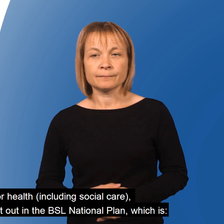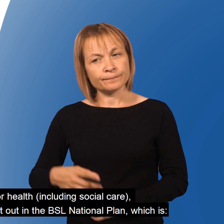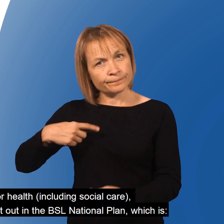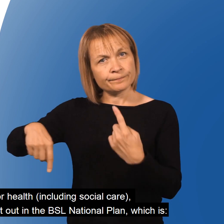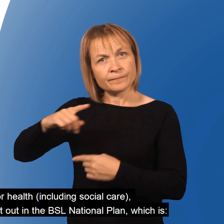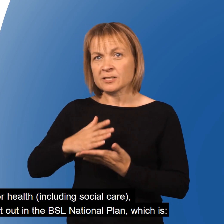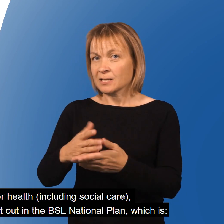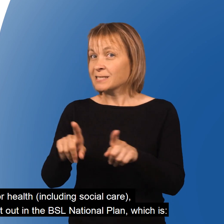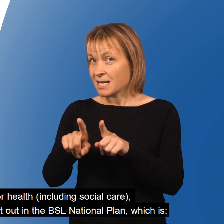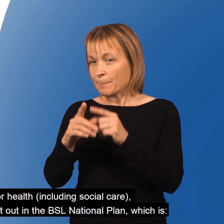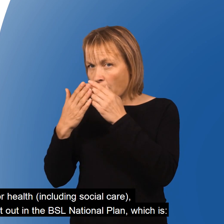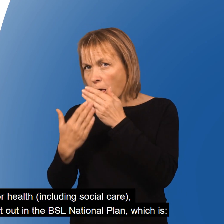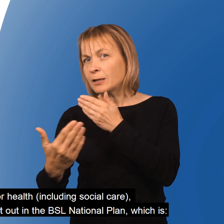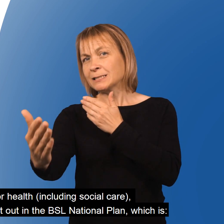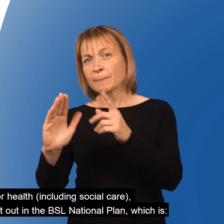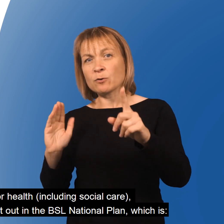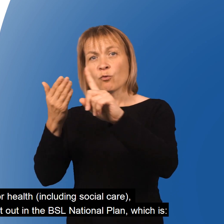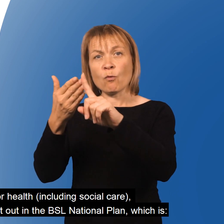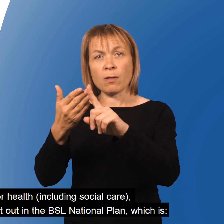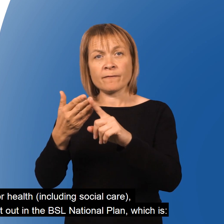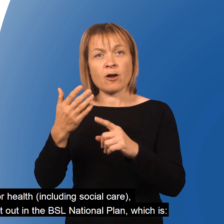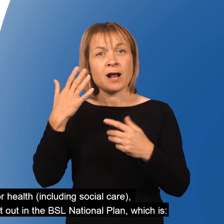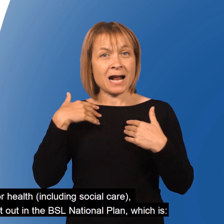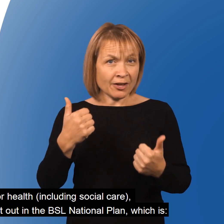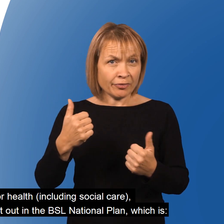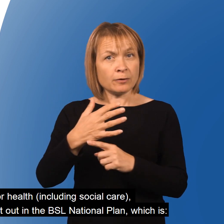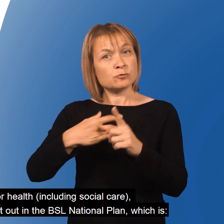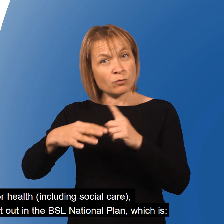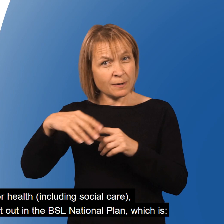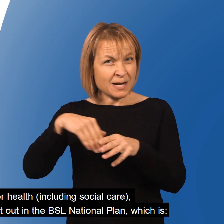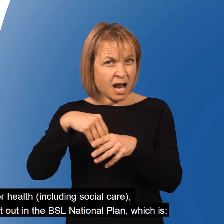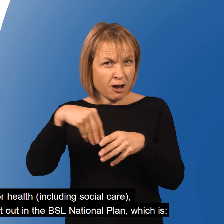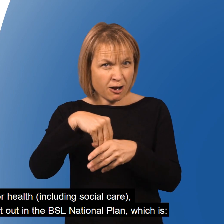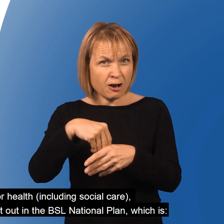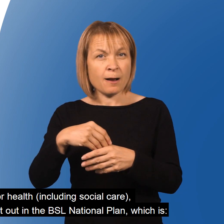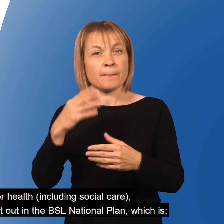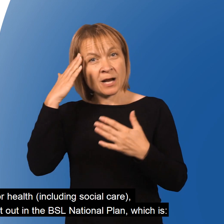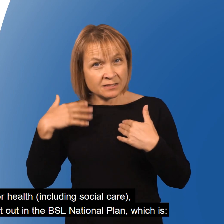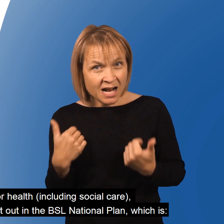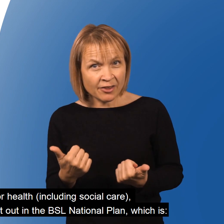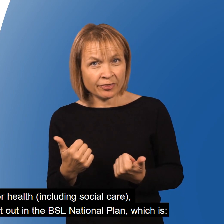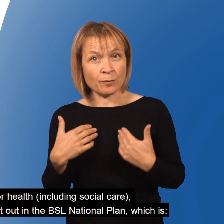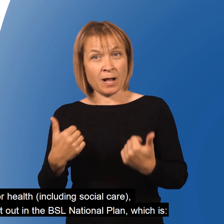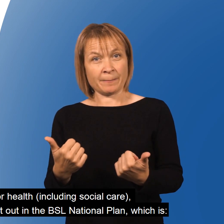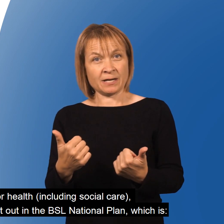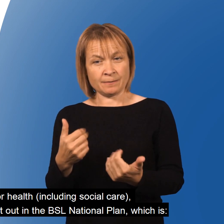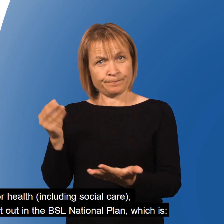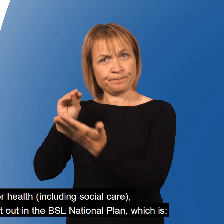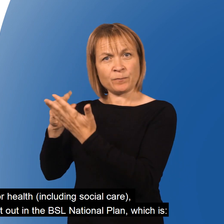We share the long-term goal for health, including social care, mental health and wellbeing set out